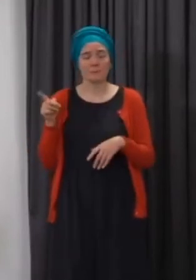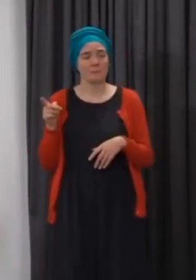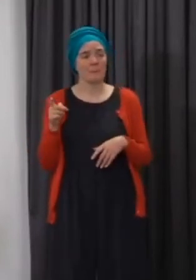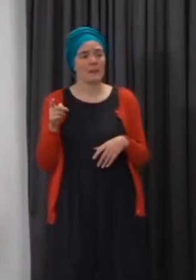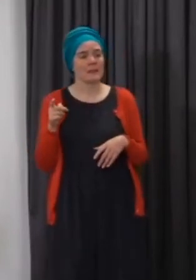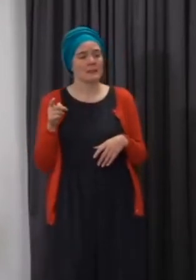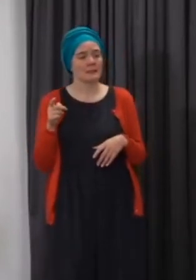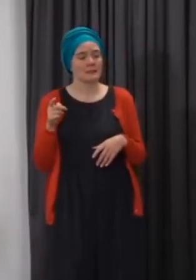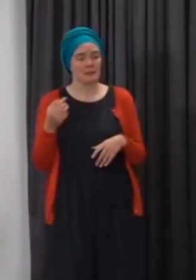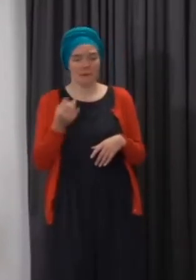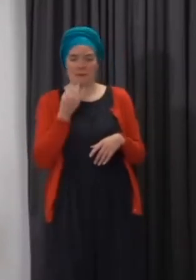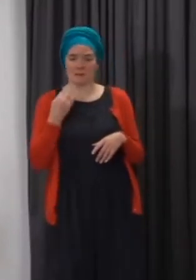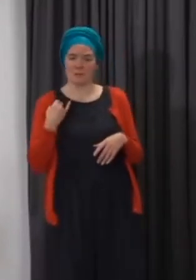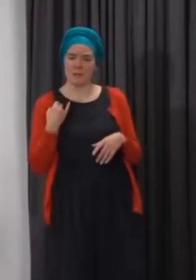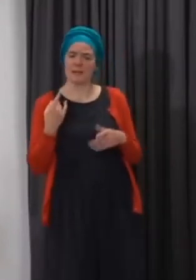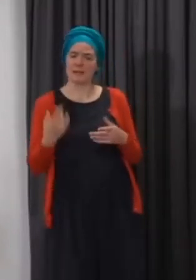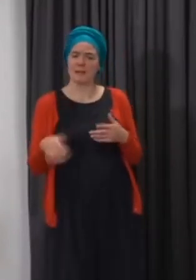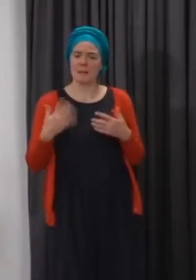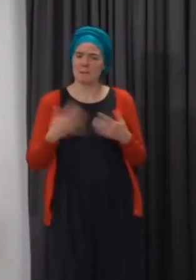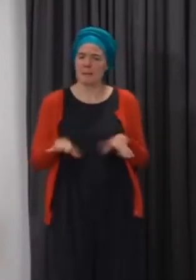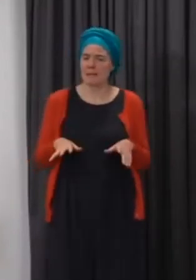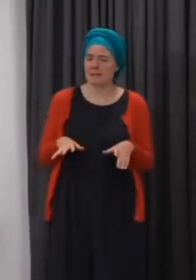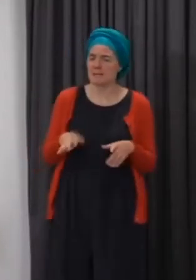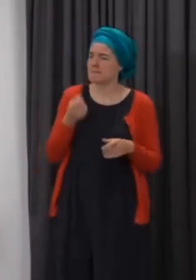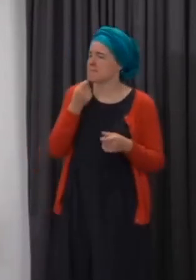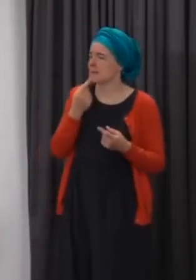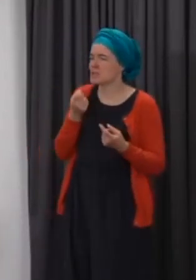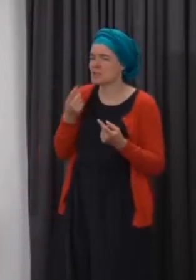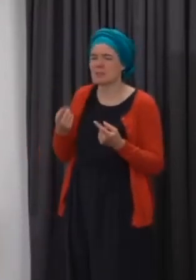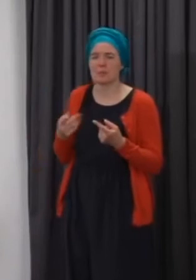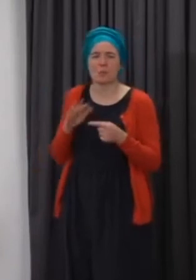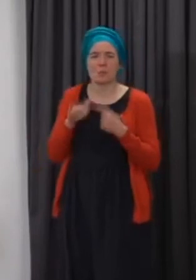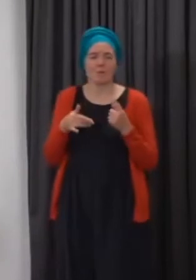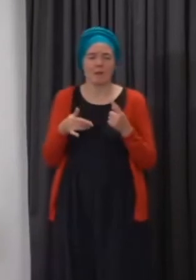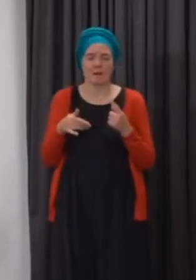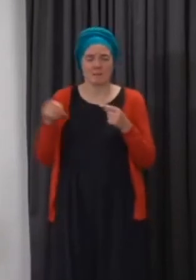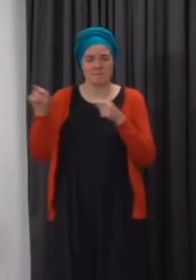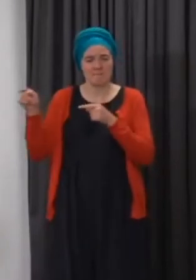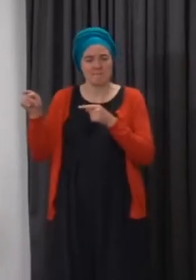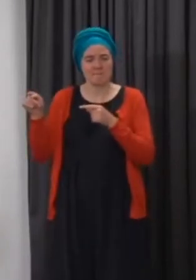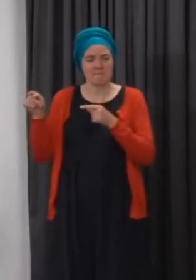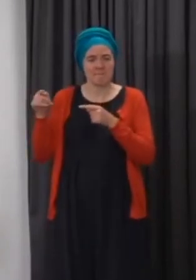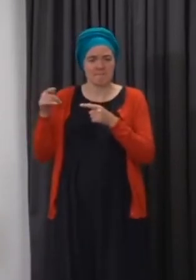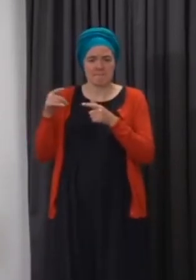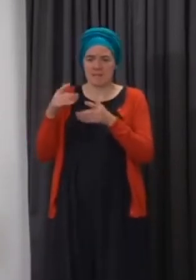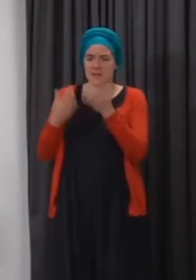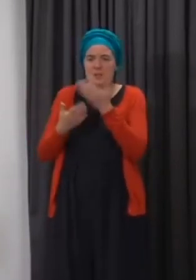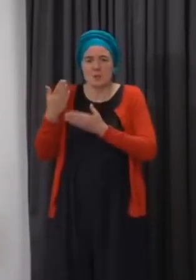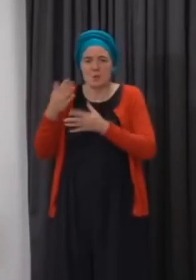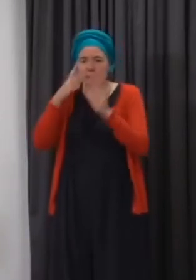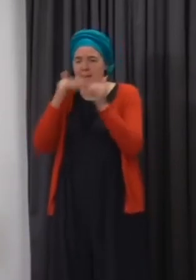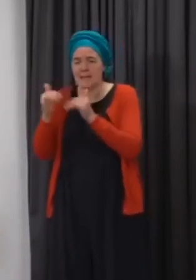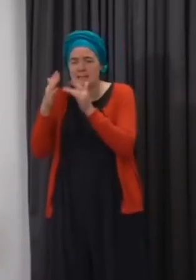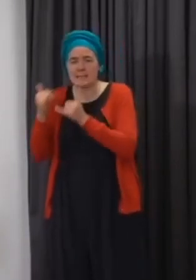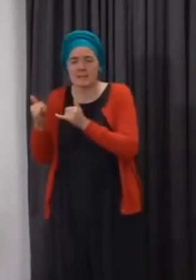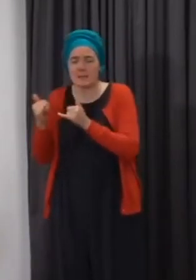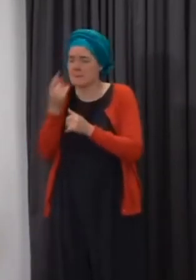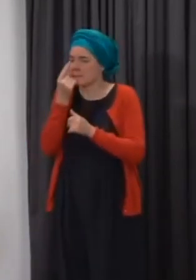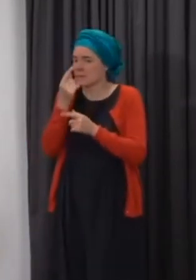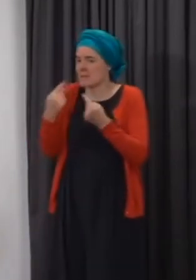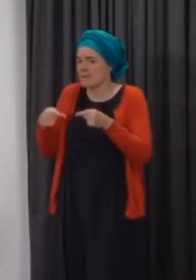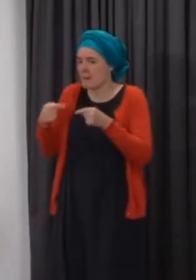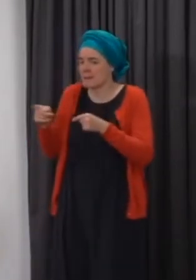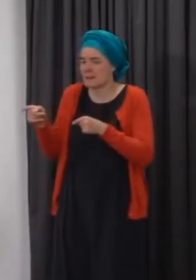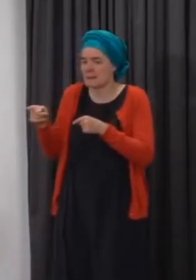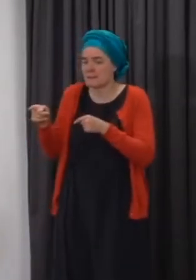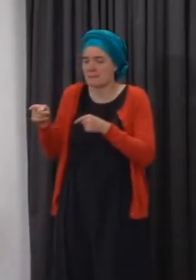some reports at that time about the availability of the antibody test, and you'll have seen, Adrian, of course, that on Monday an announcement was made by the UK,